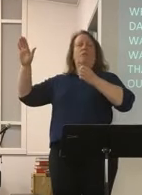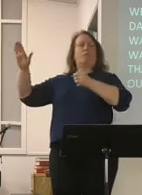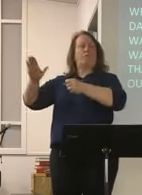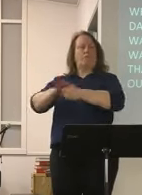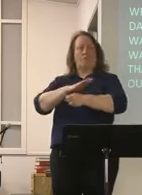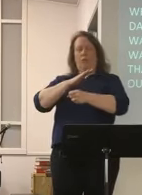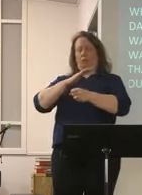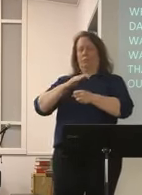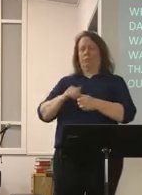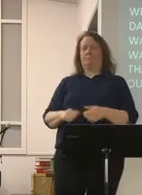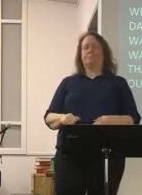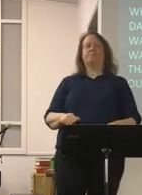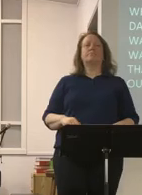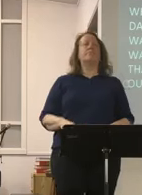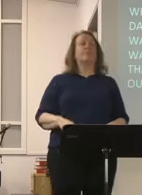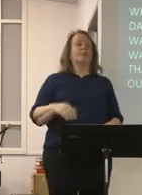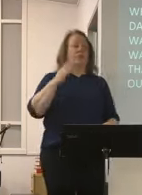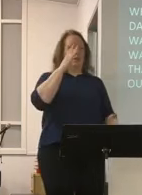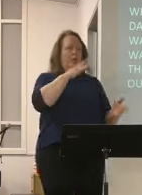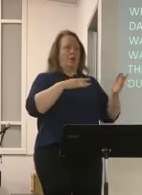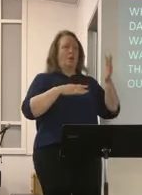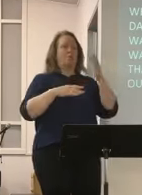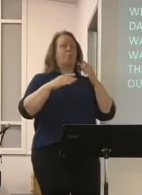you have when you become a celebrity,